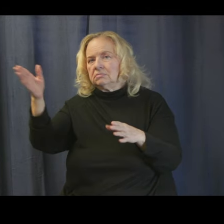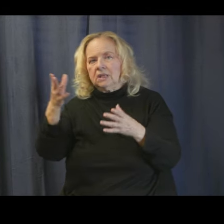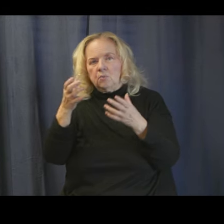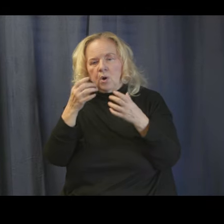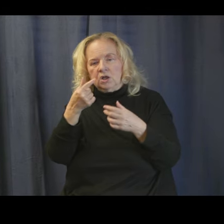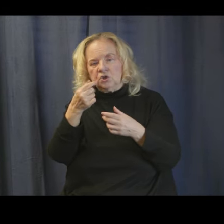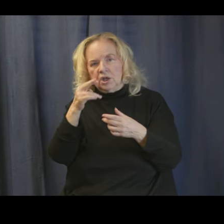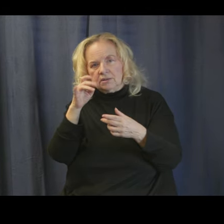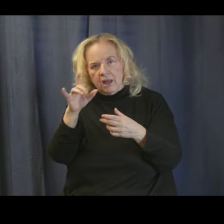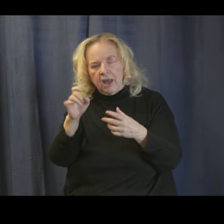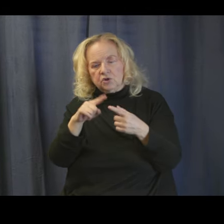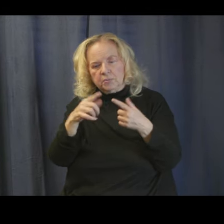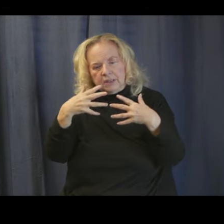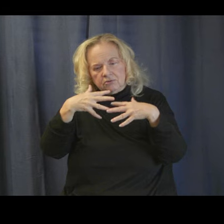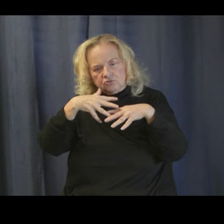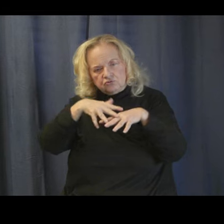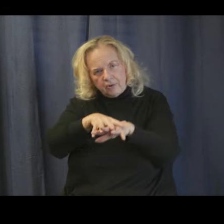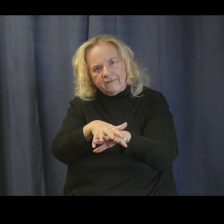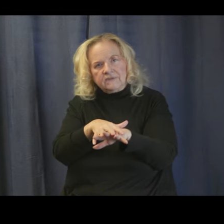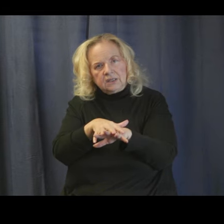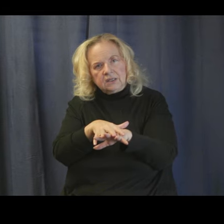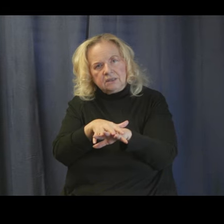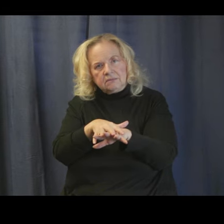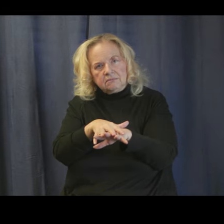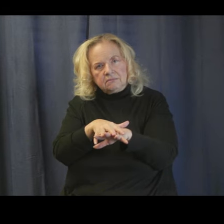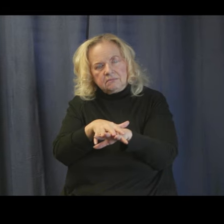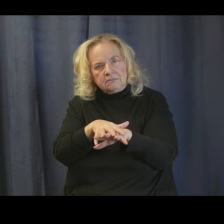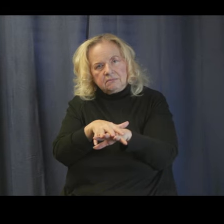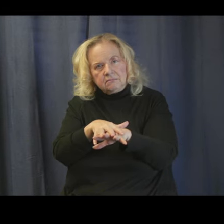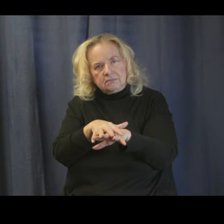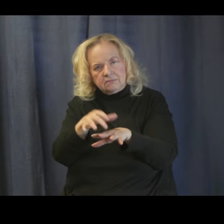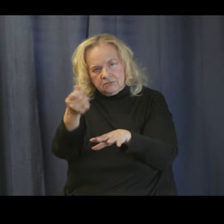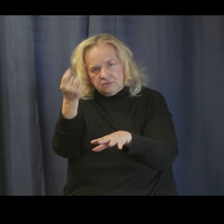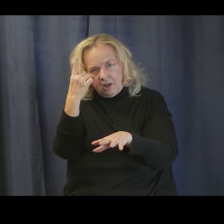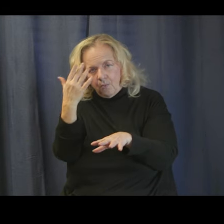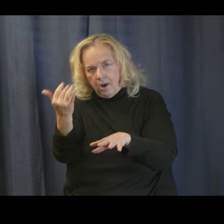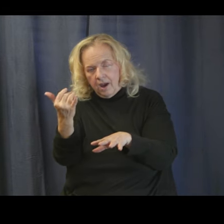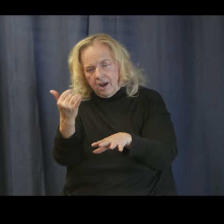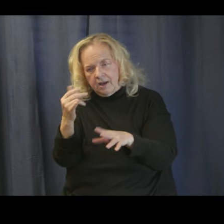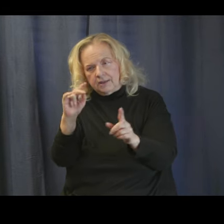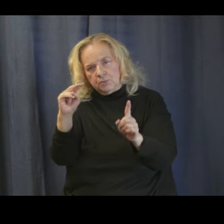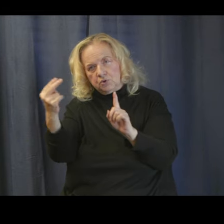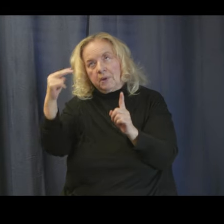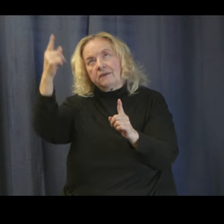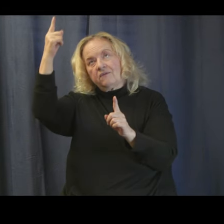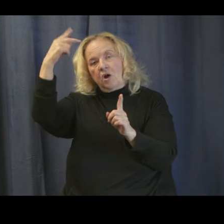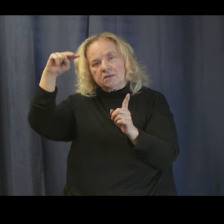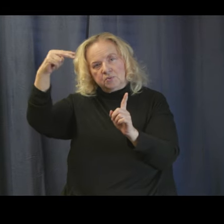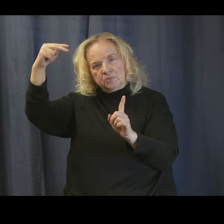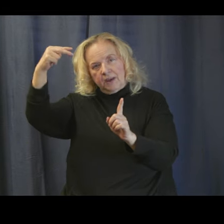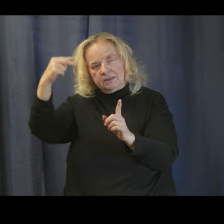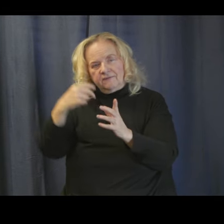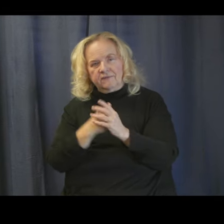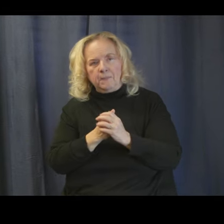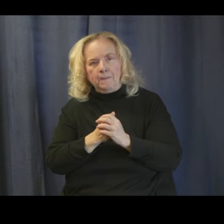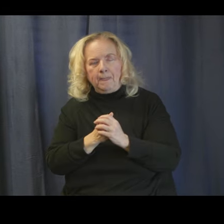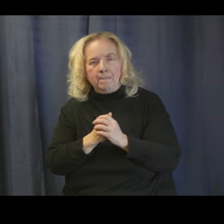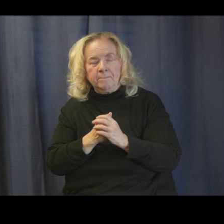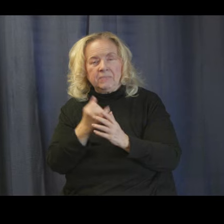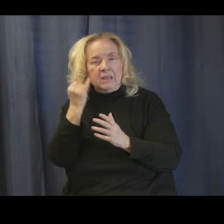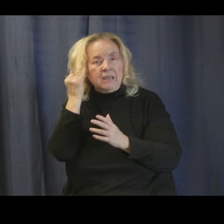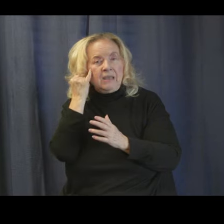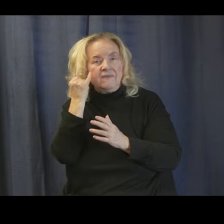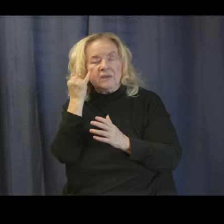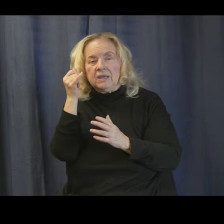God wanted the Gentiles to be grafted in. And so you have to understand this perspective.